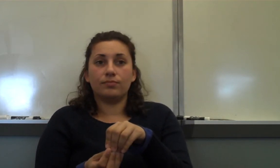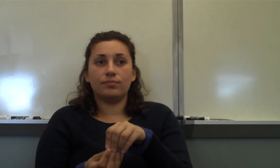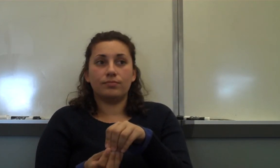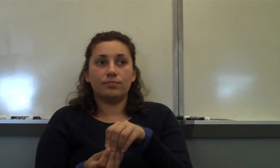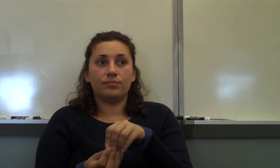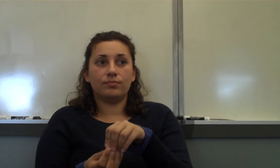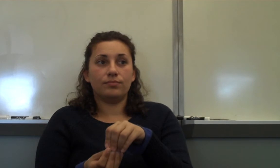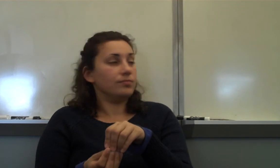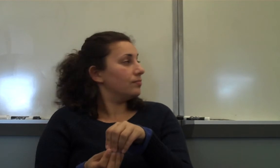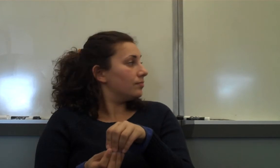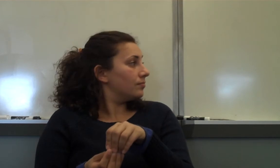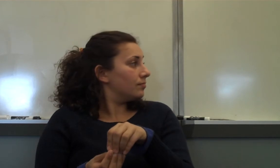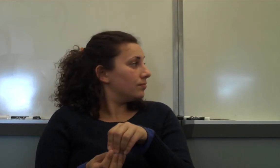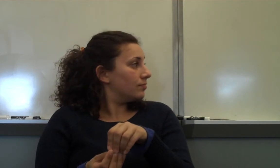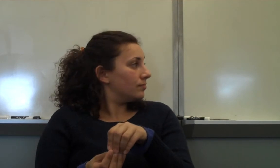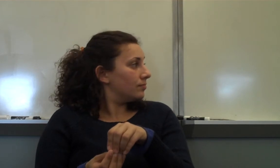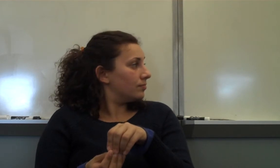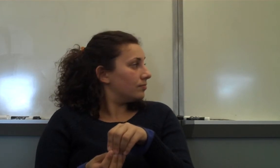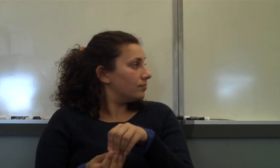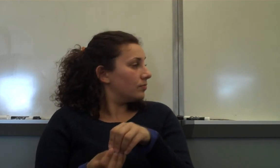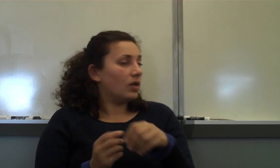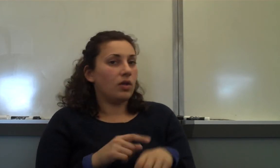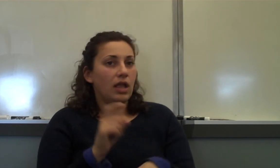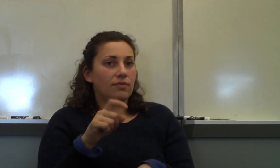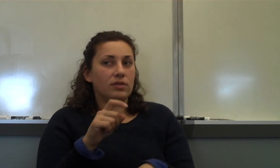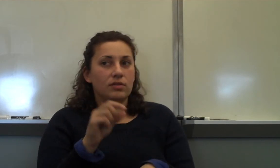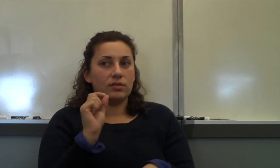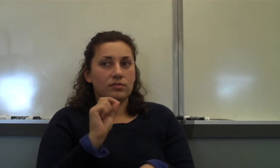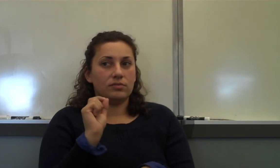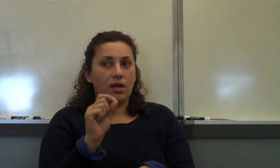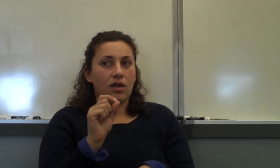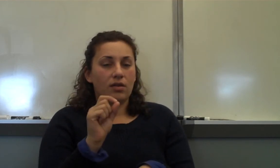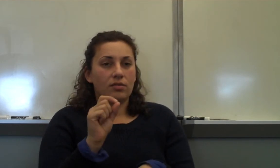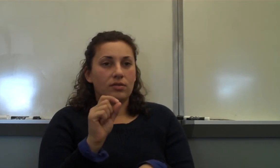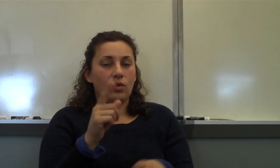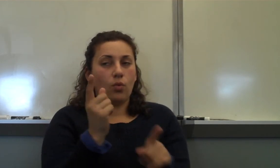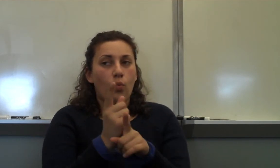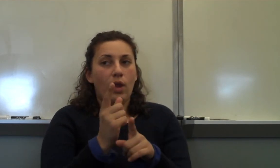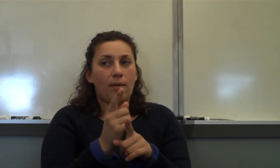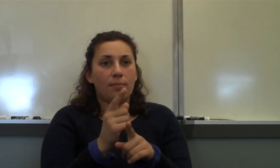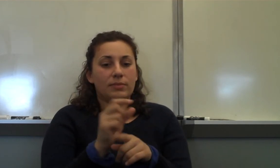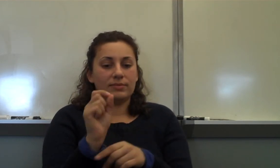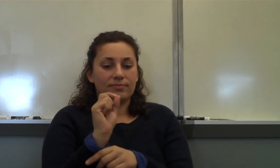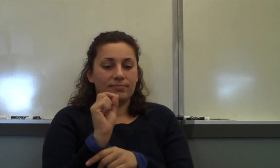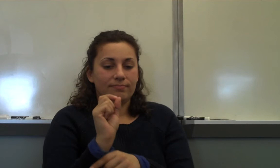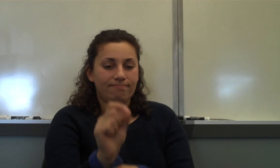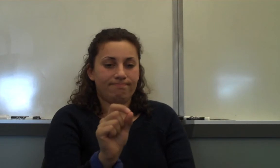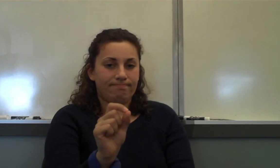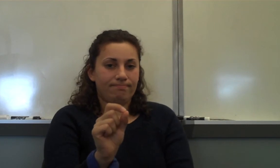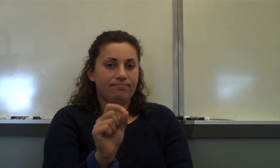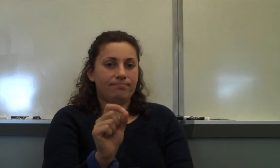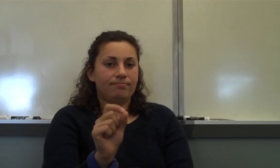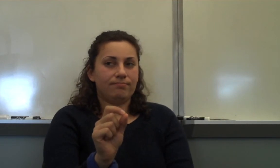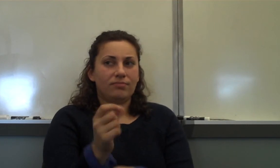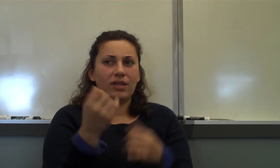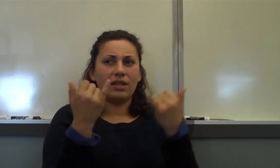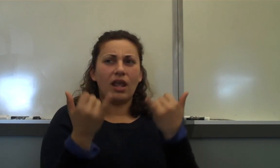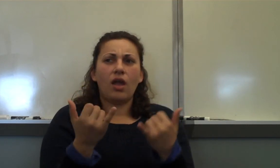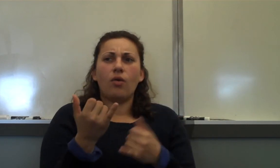62.556. Okay. Well, I'll have to put it in the right place. All right, now let's calculate the number of places to the right of the decimal